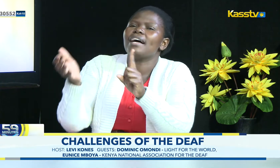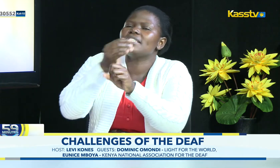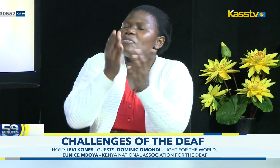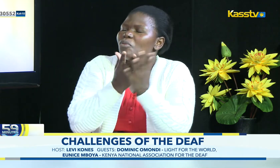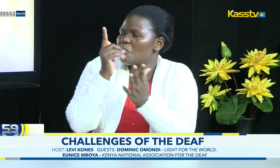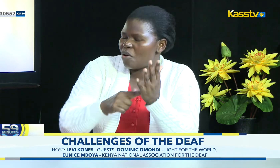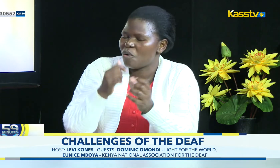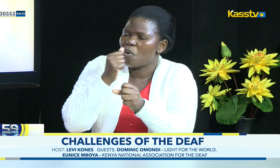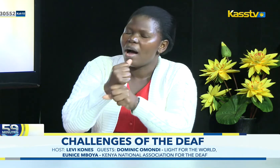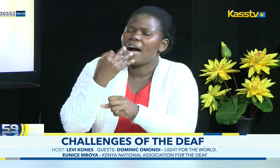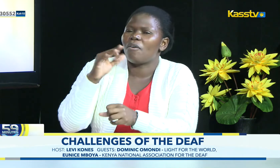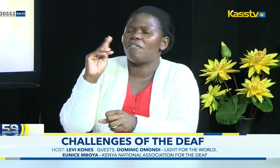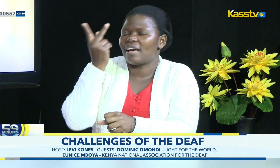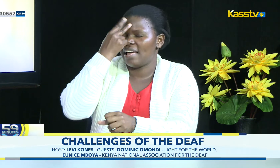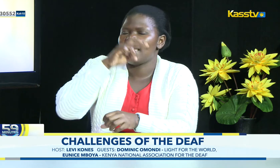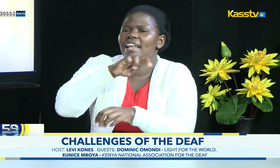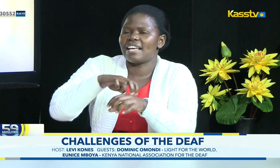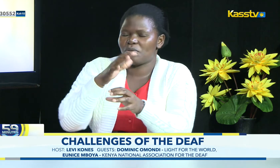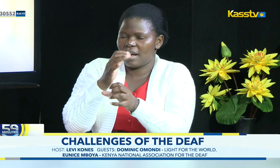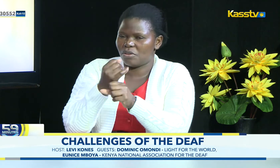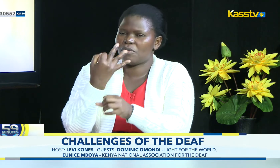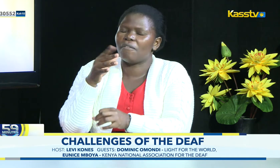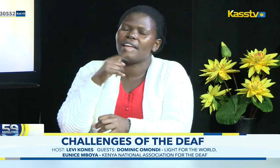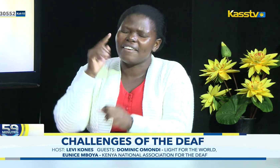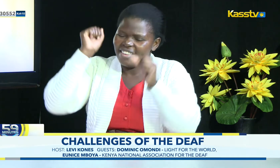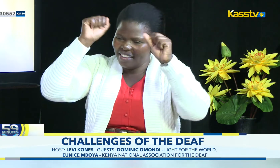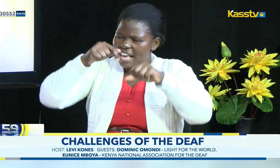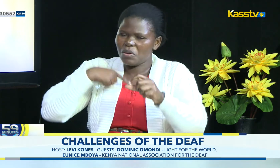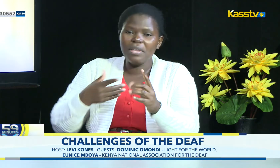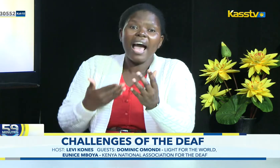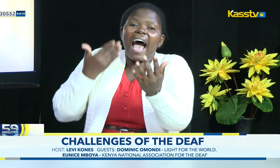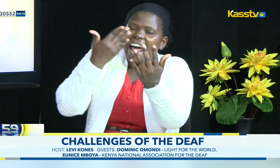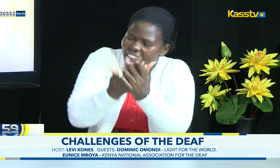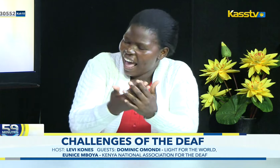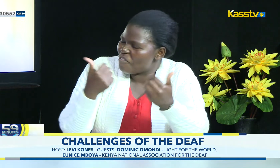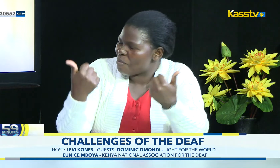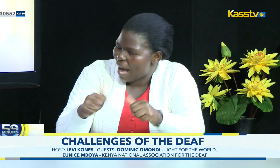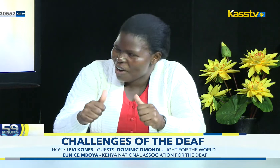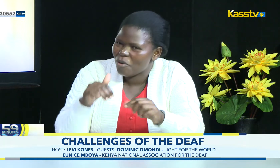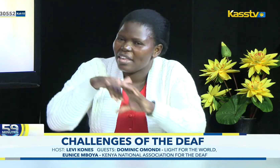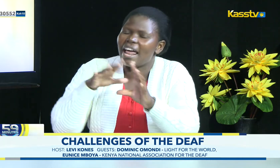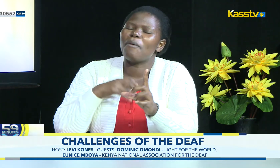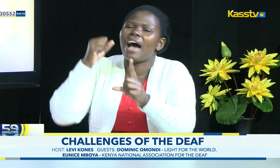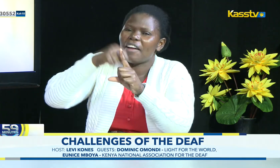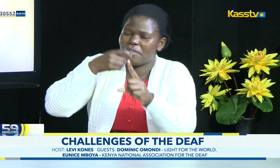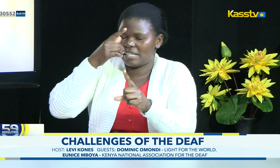communication within, for us to be able to access the health services. I think that is under the mandate of Kenya